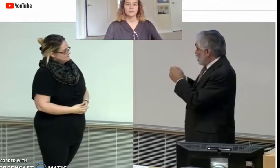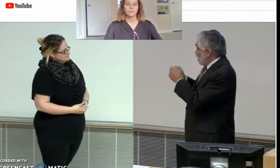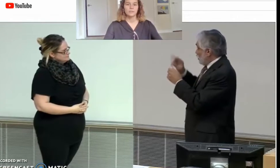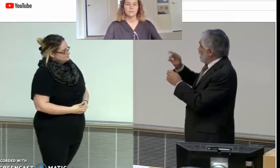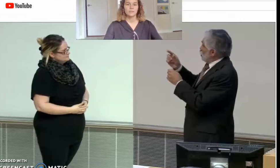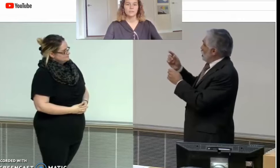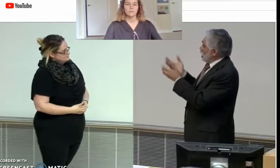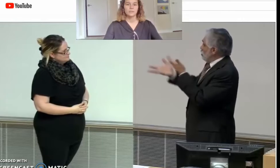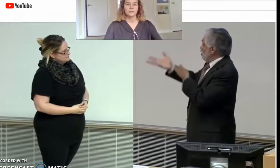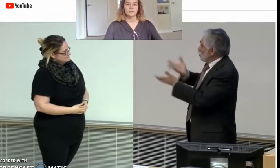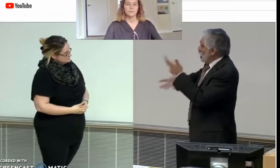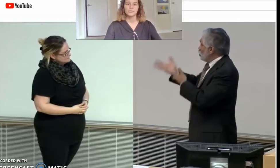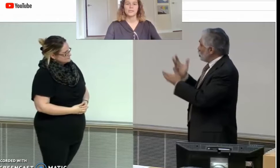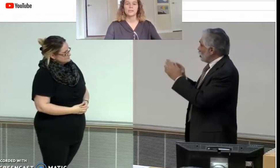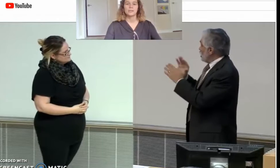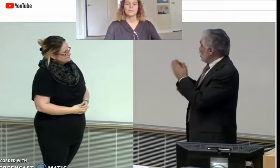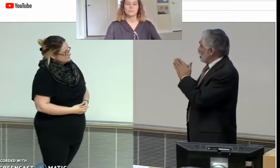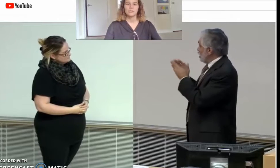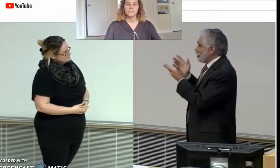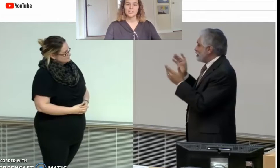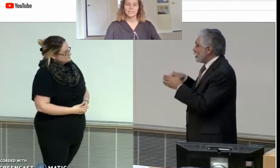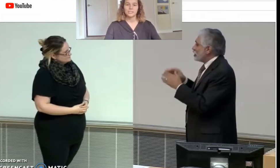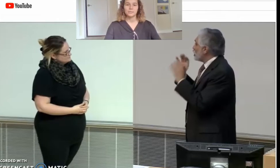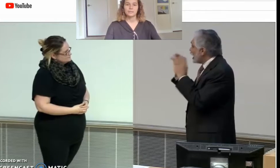there's things that you can and can't do, and well, it just has to do with